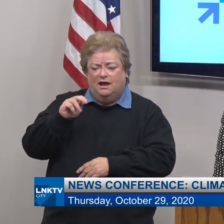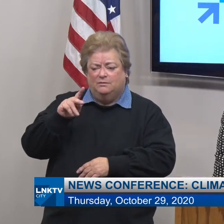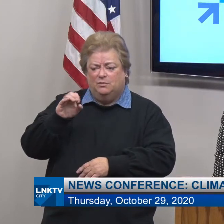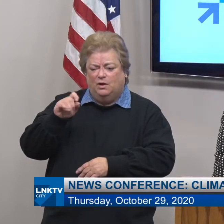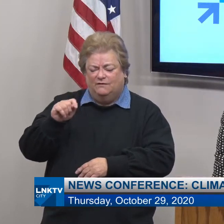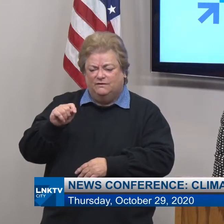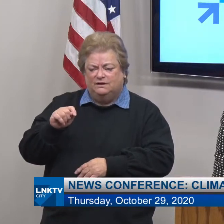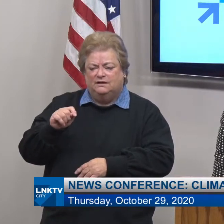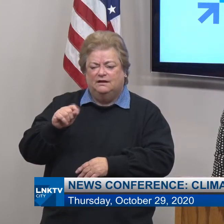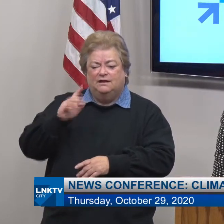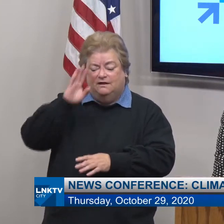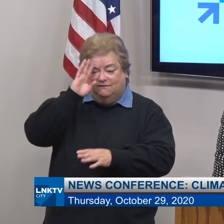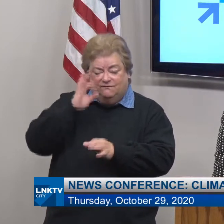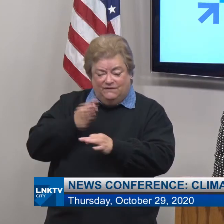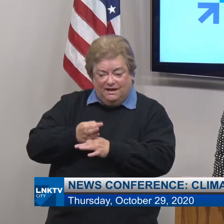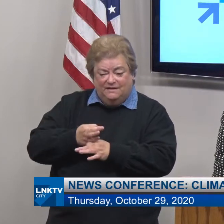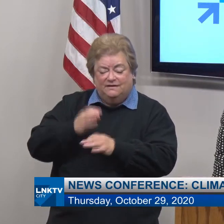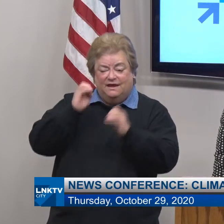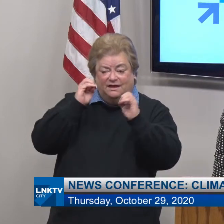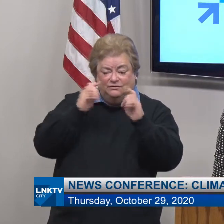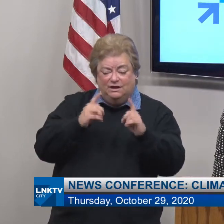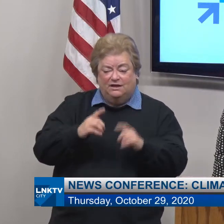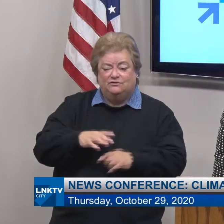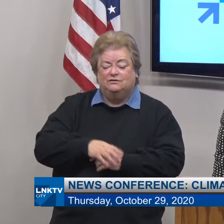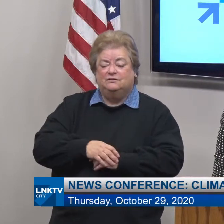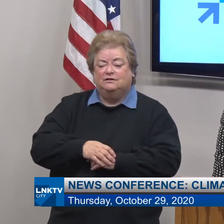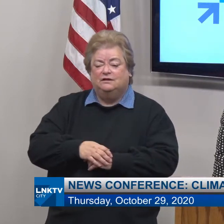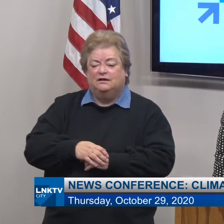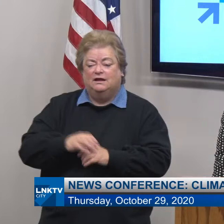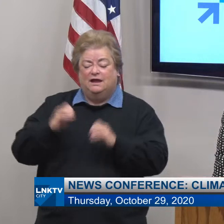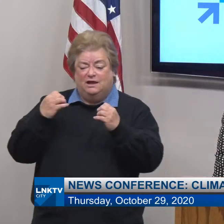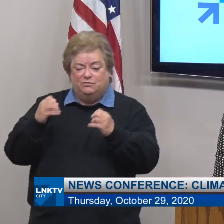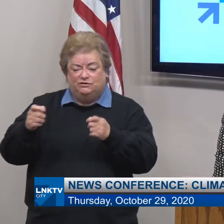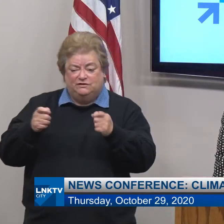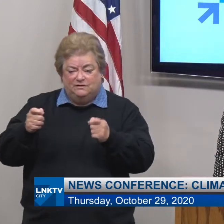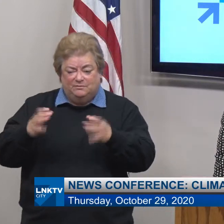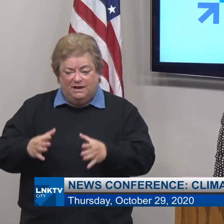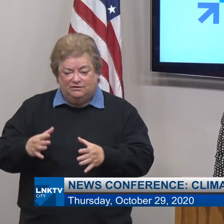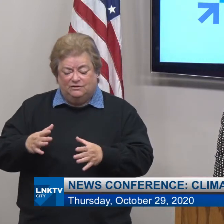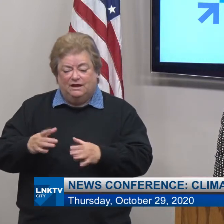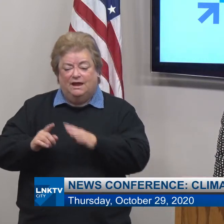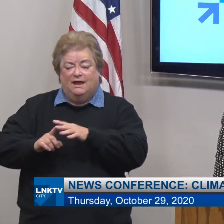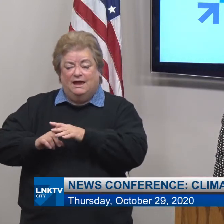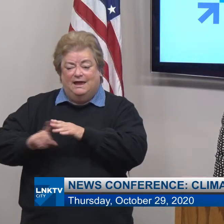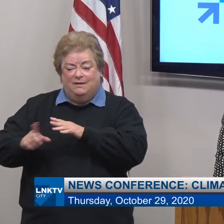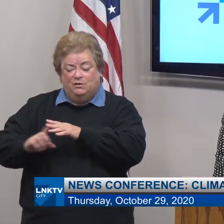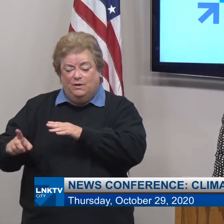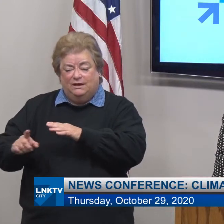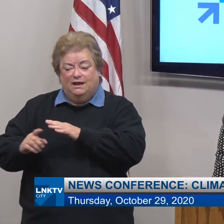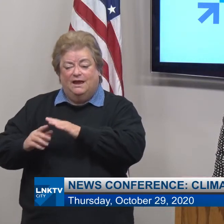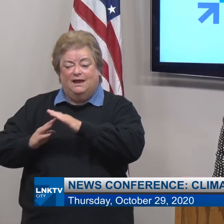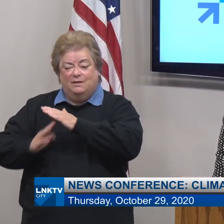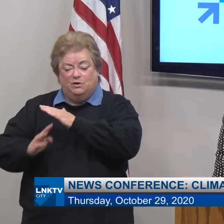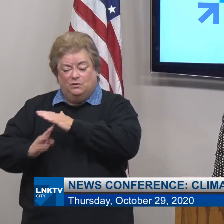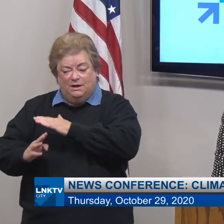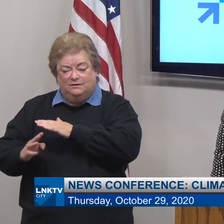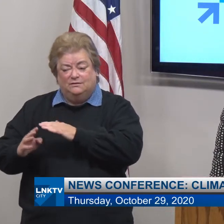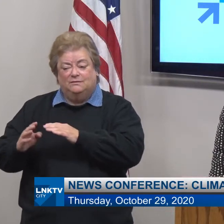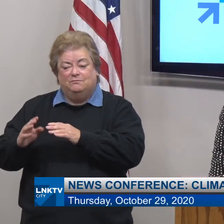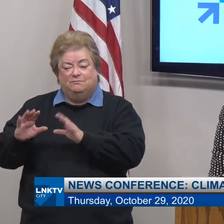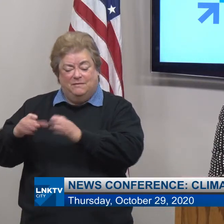faith, education, public health, emergency management, immigrant and refugee populations, those